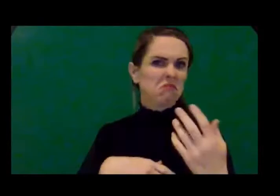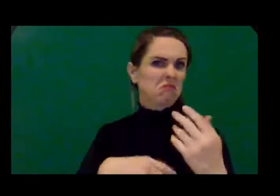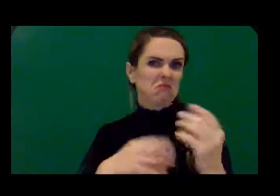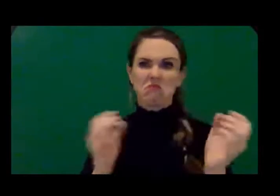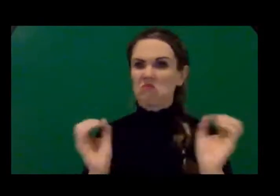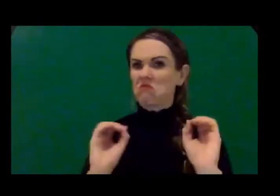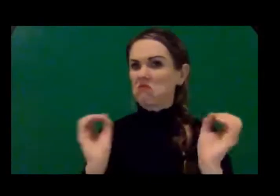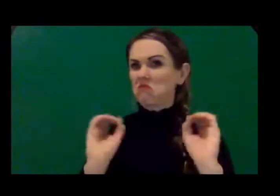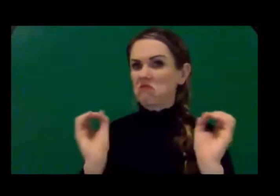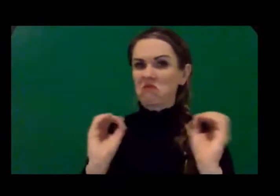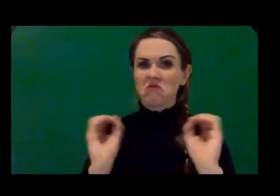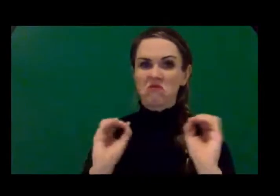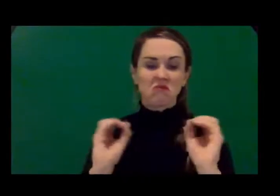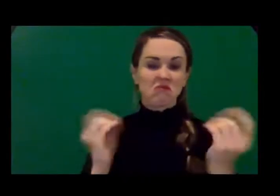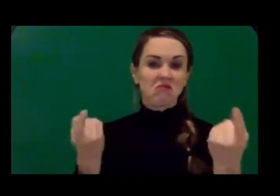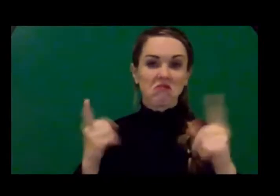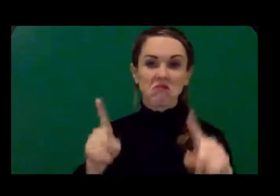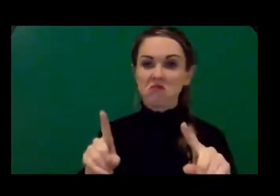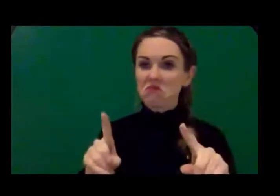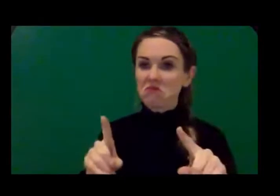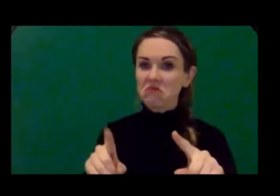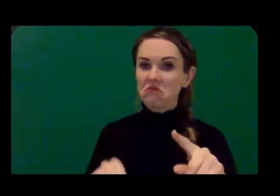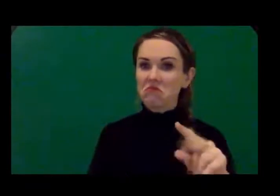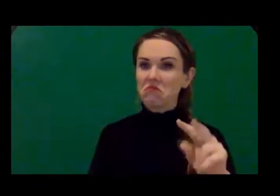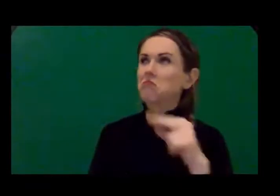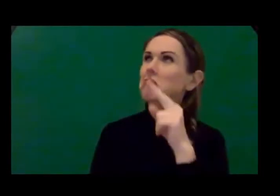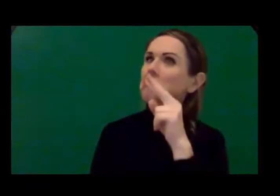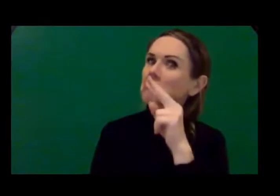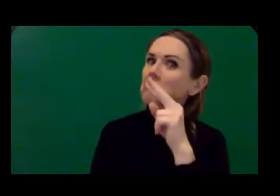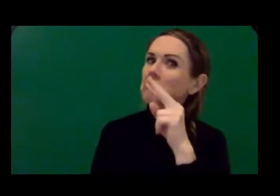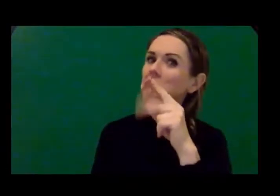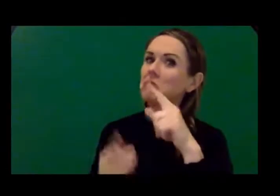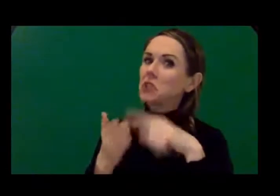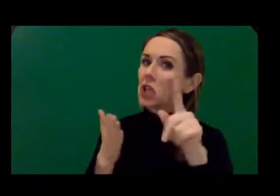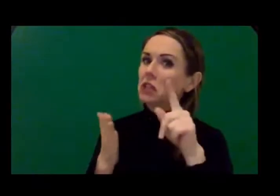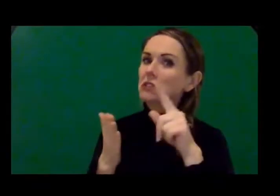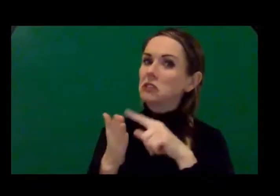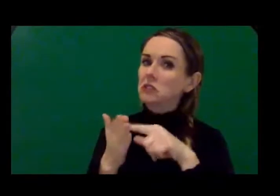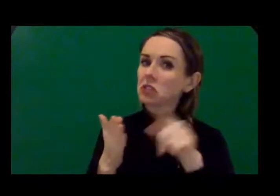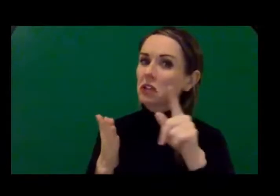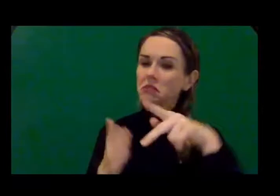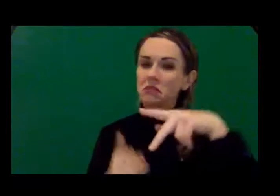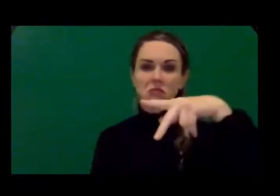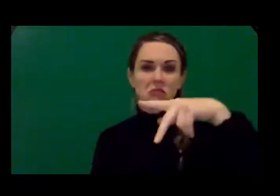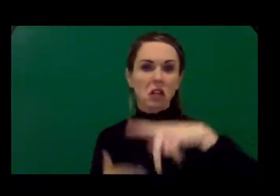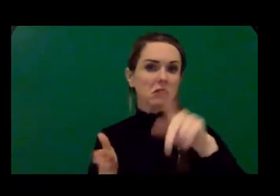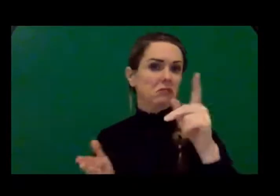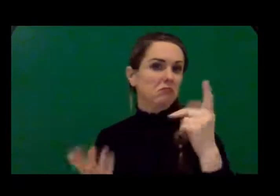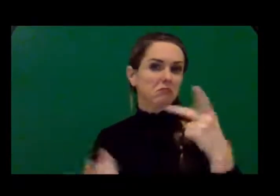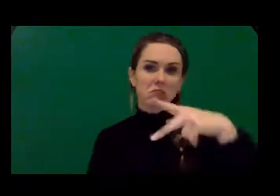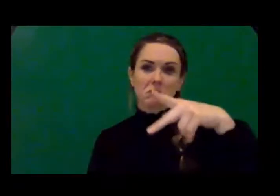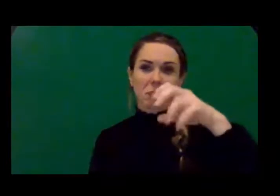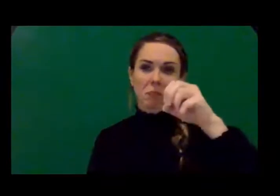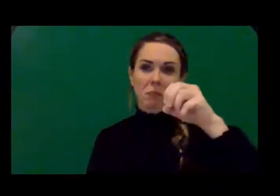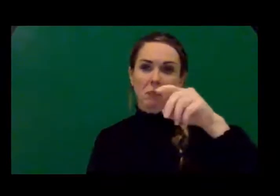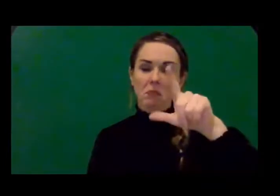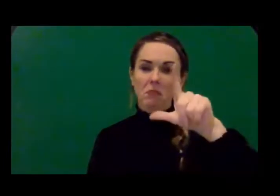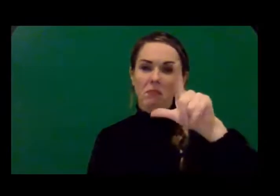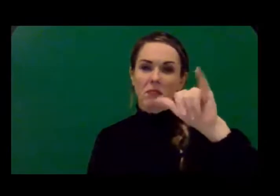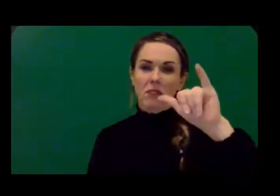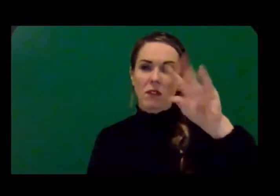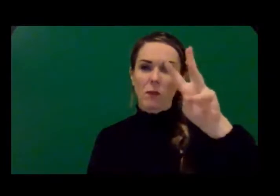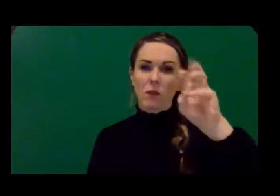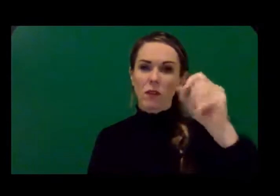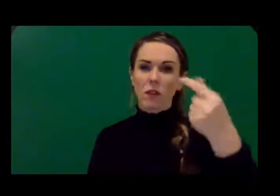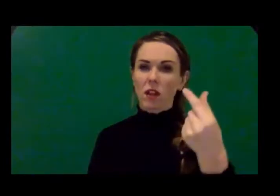happened. Polliwog checks in every once in a while, checks and checks. The polliwog goes